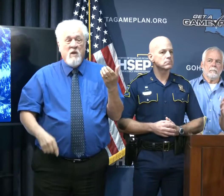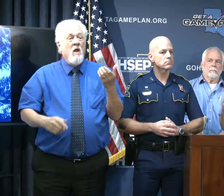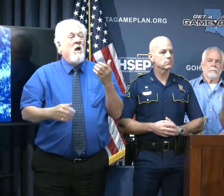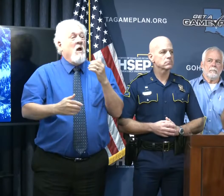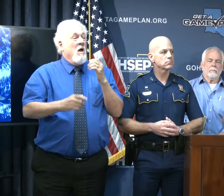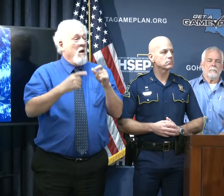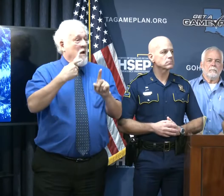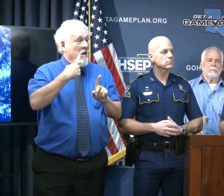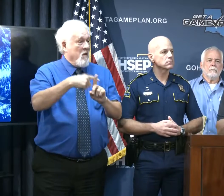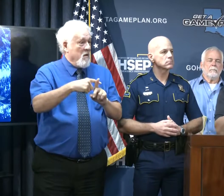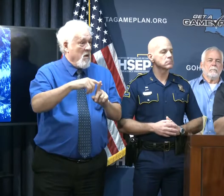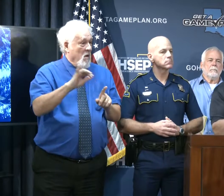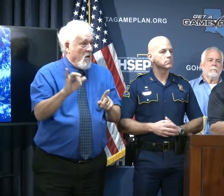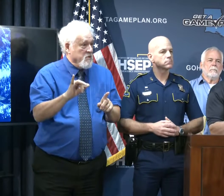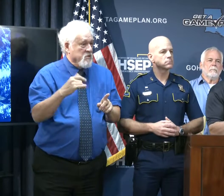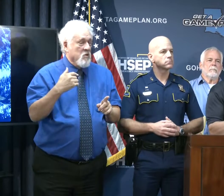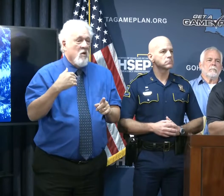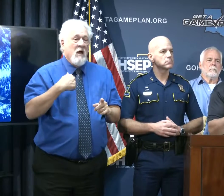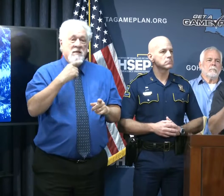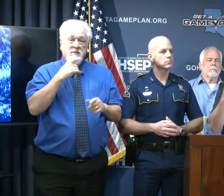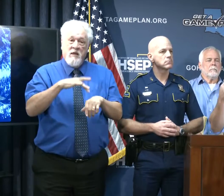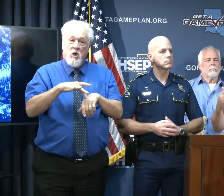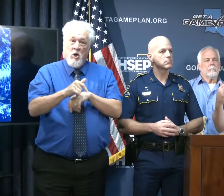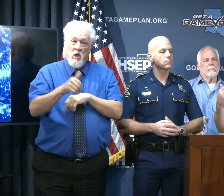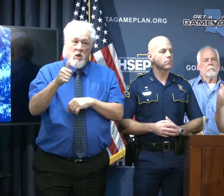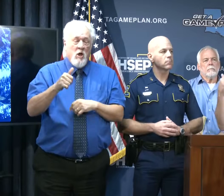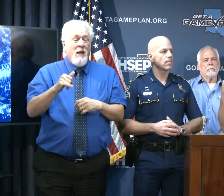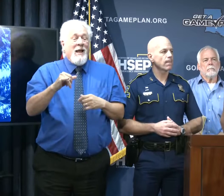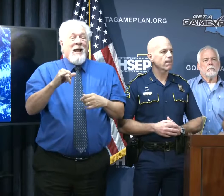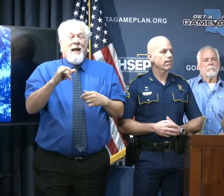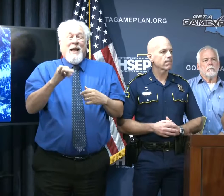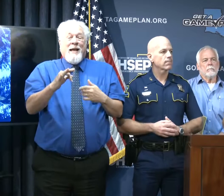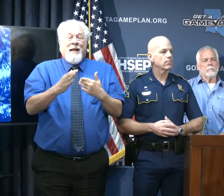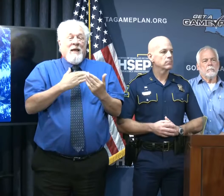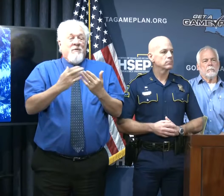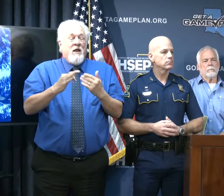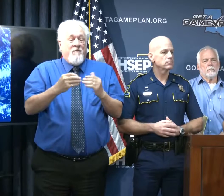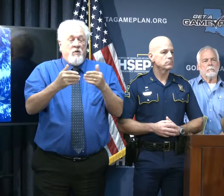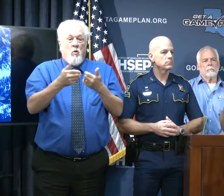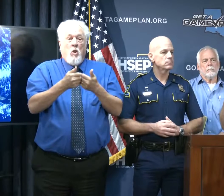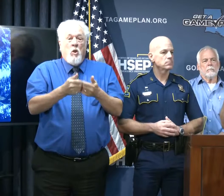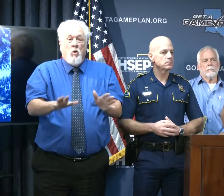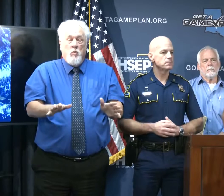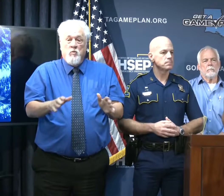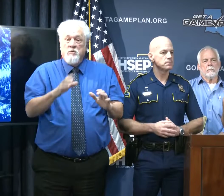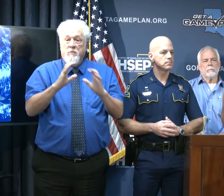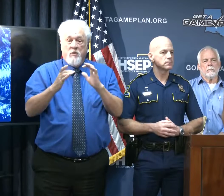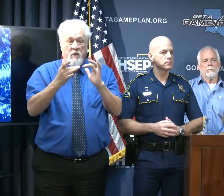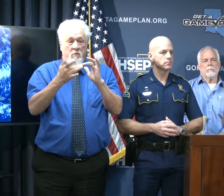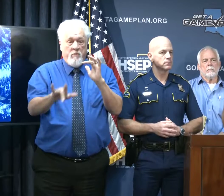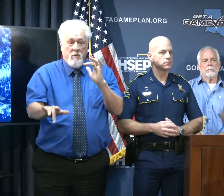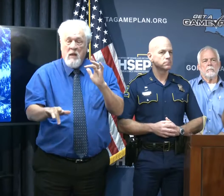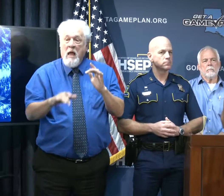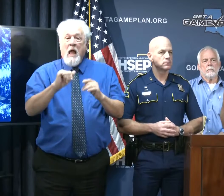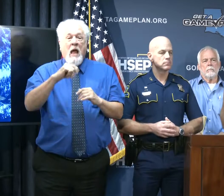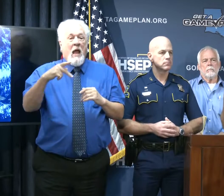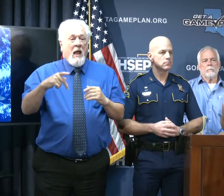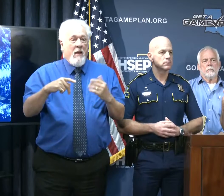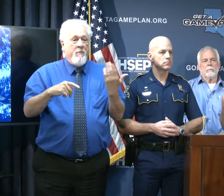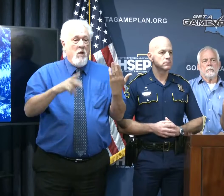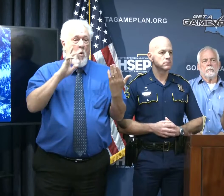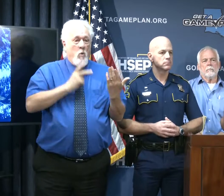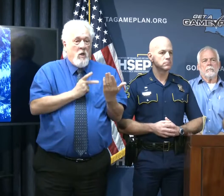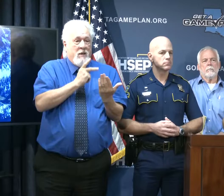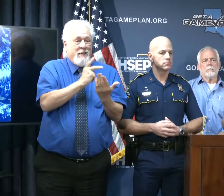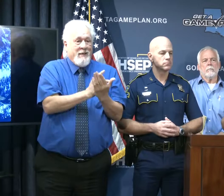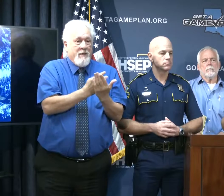addition to that, as I said earlier, I think this is important. Even if you lose communication, the app is designed to keep